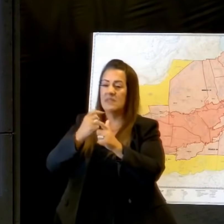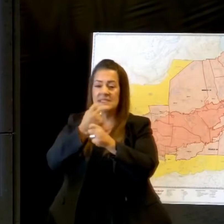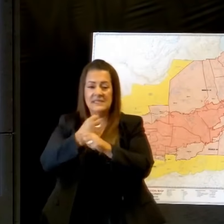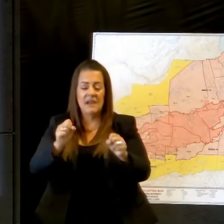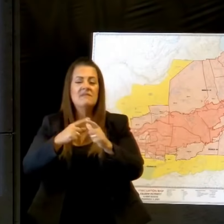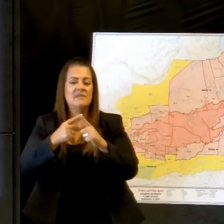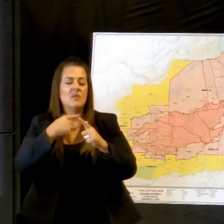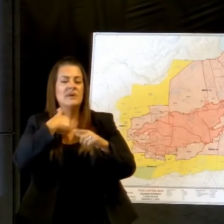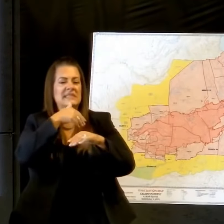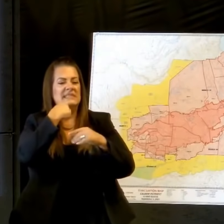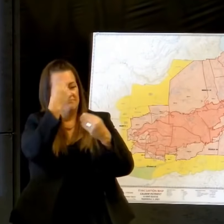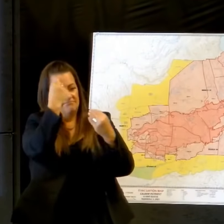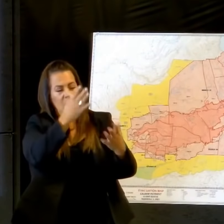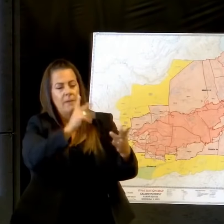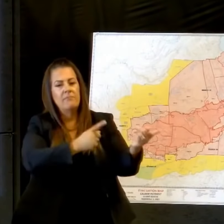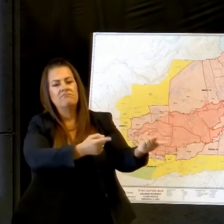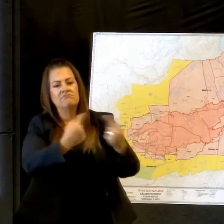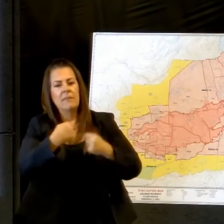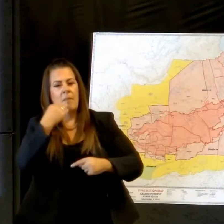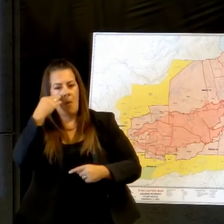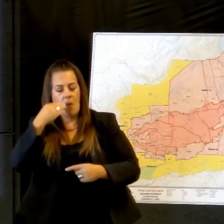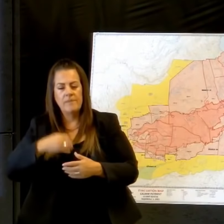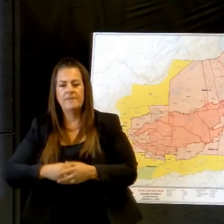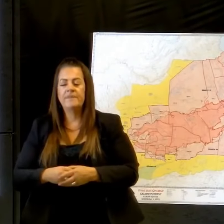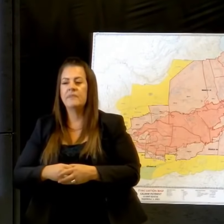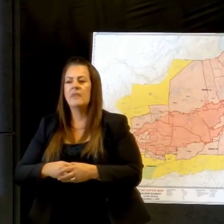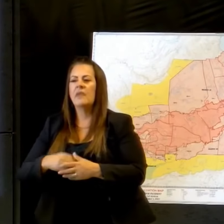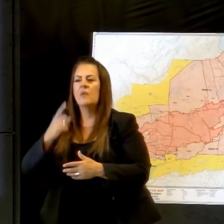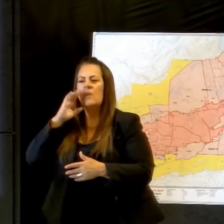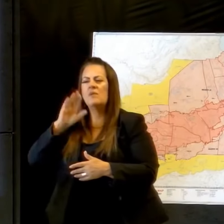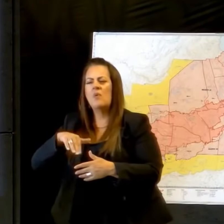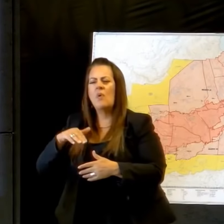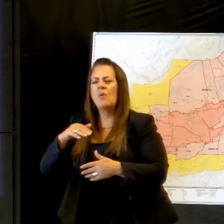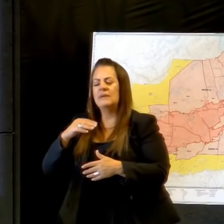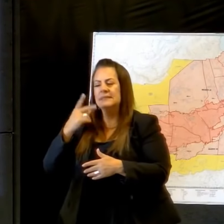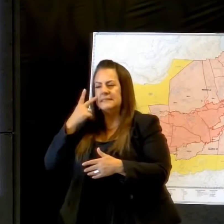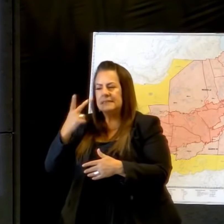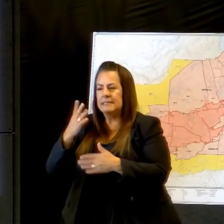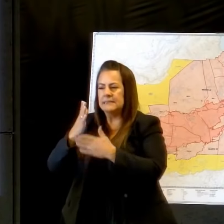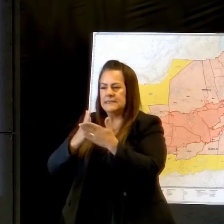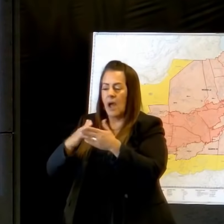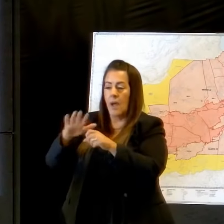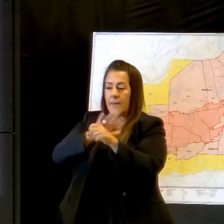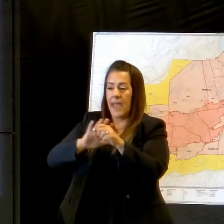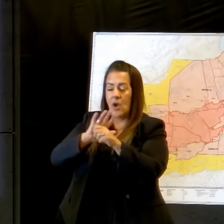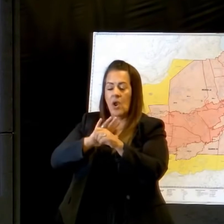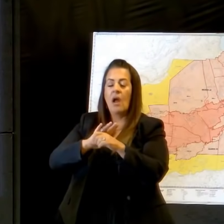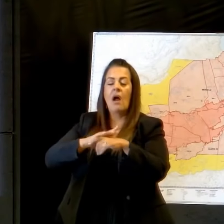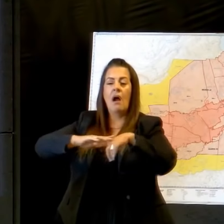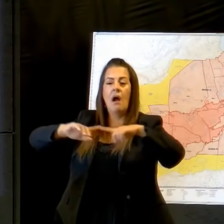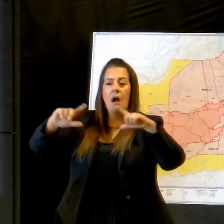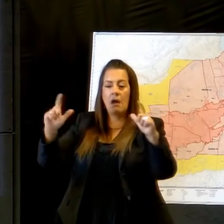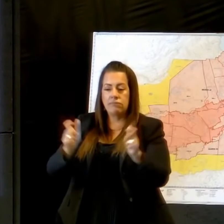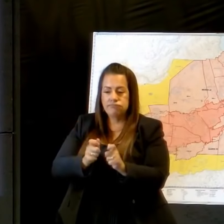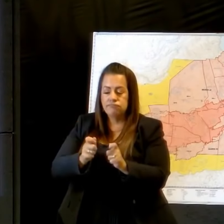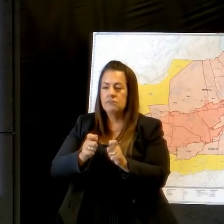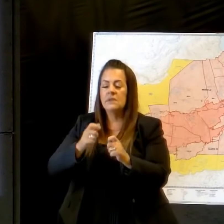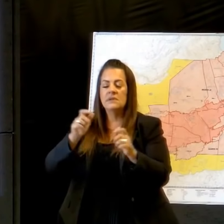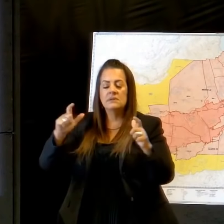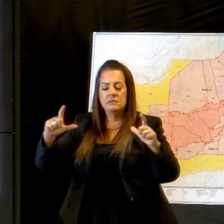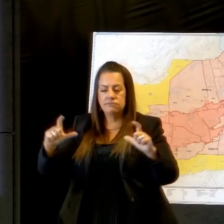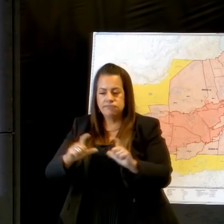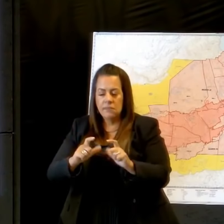days, we're going to see the weather change. We're going to see the fire behavior slacken. We're going to see it diminish to a point where we can actually get in there